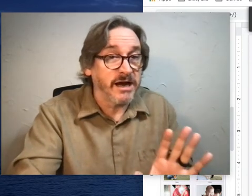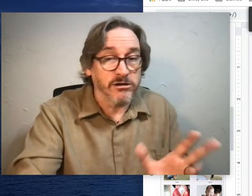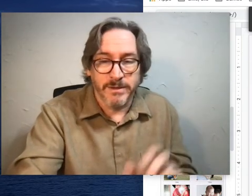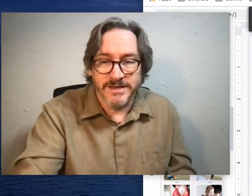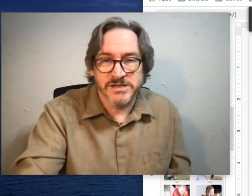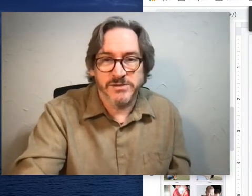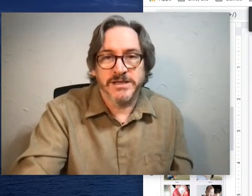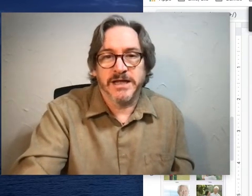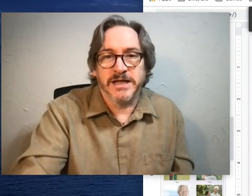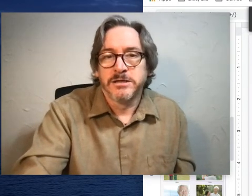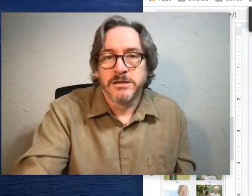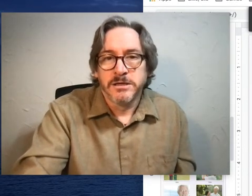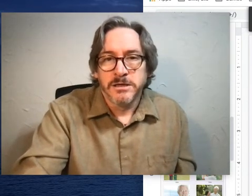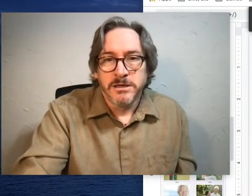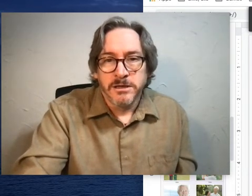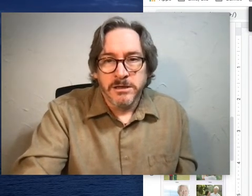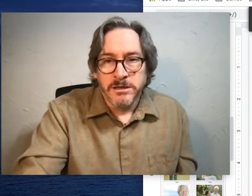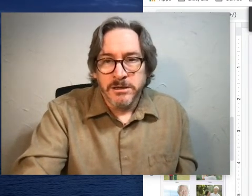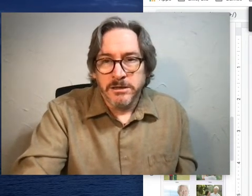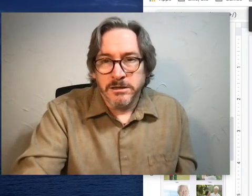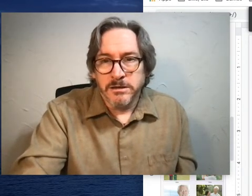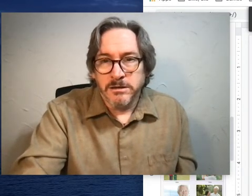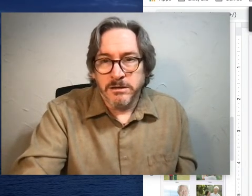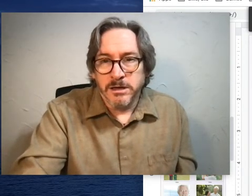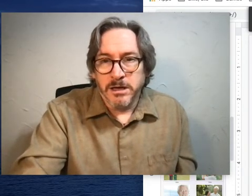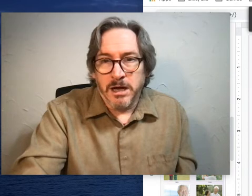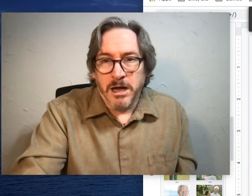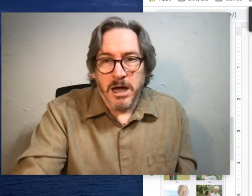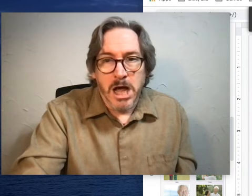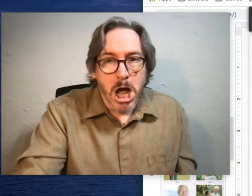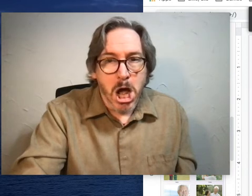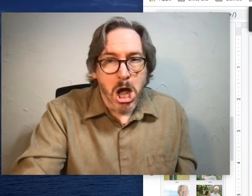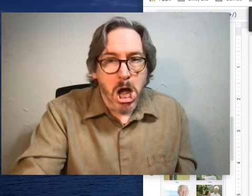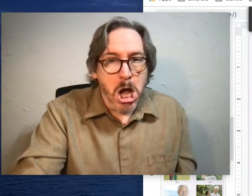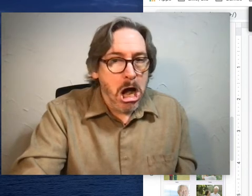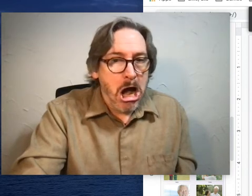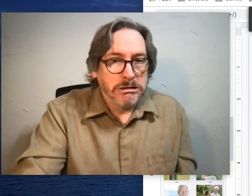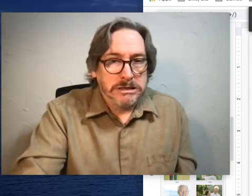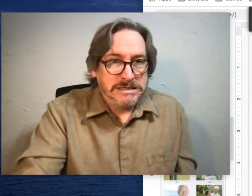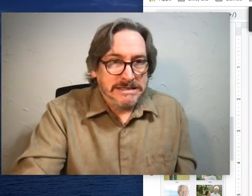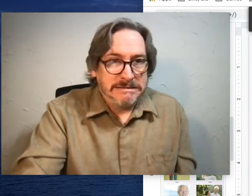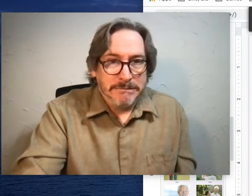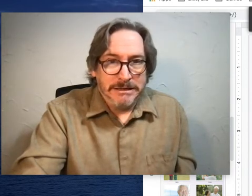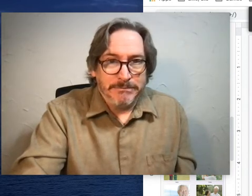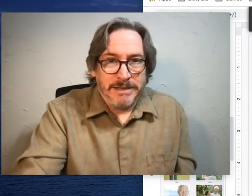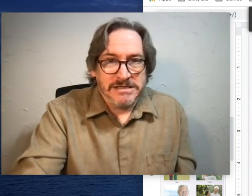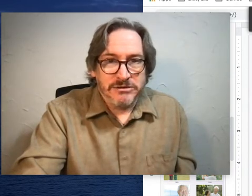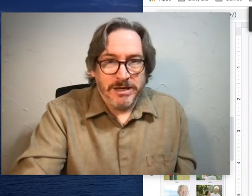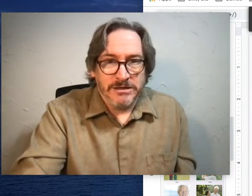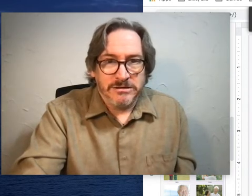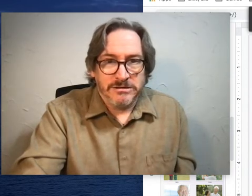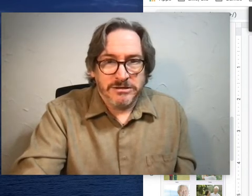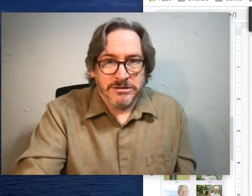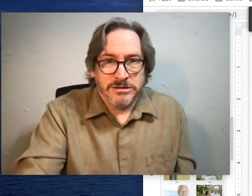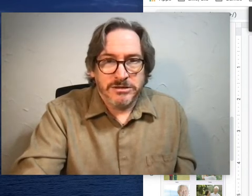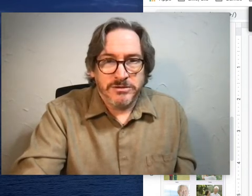retire. Maybe that's what that is. Just that mean he passed away